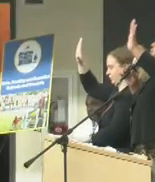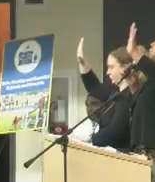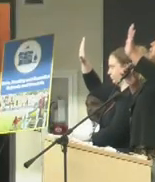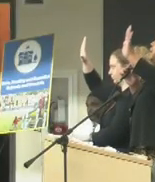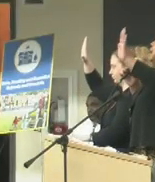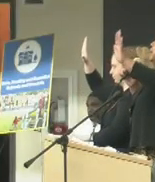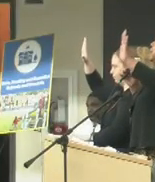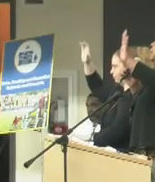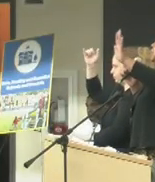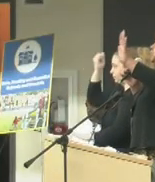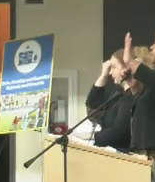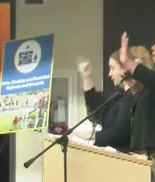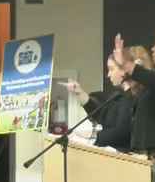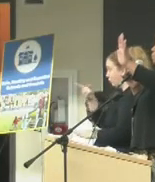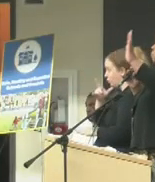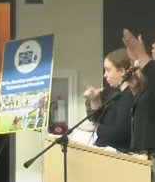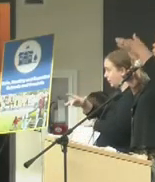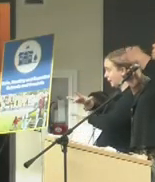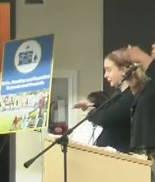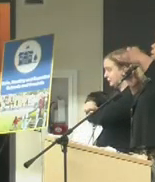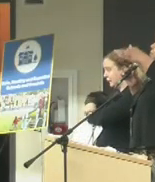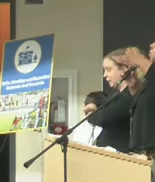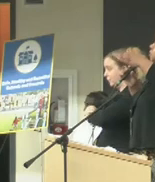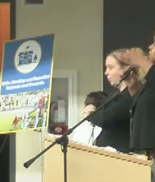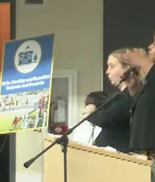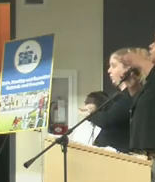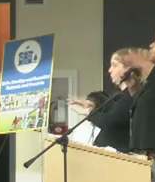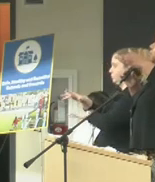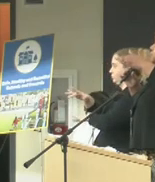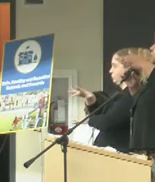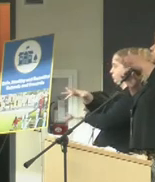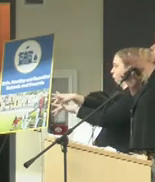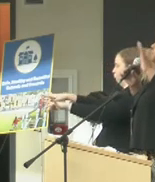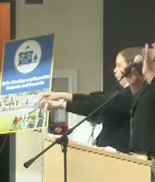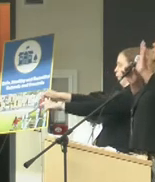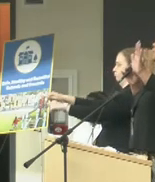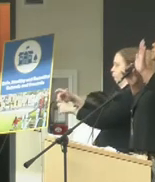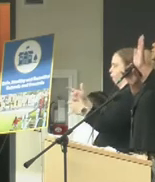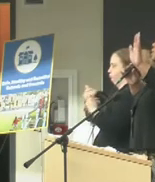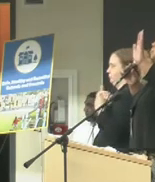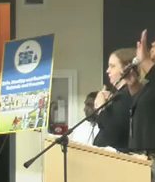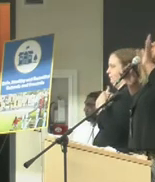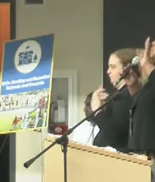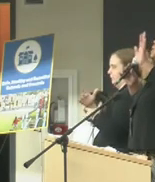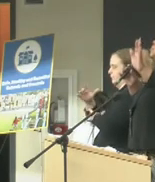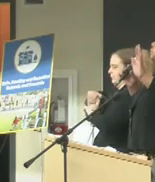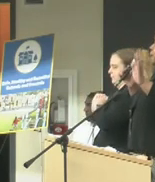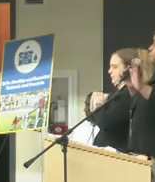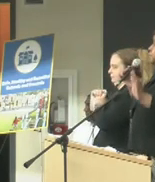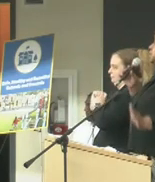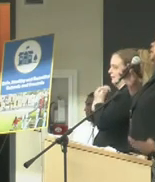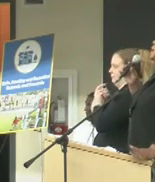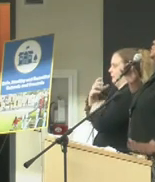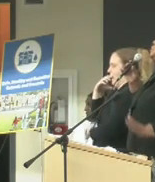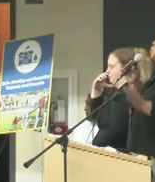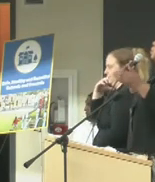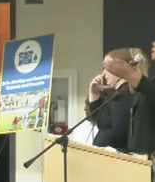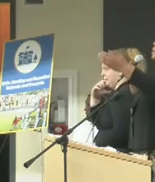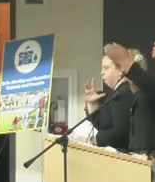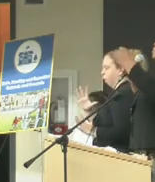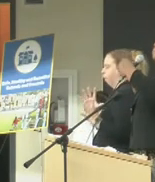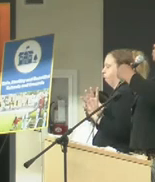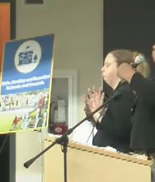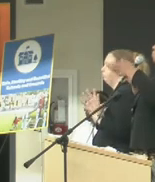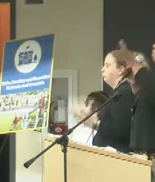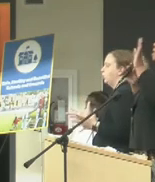If you are not at a space, when we get to that portion of the conversation, if you're not at a table with a table captain, it's okay